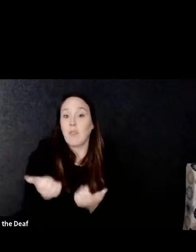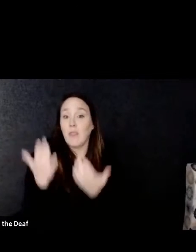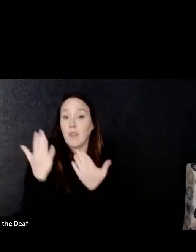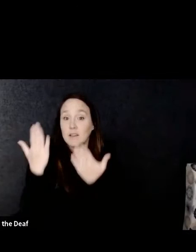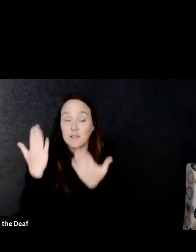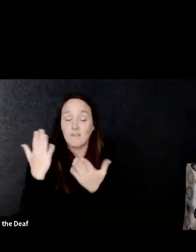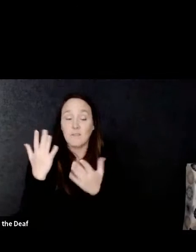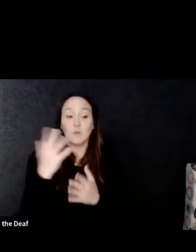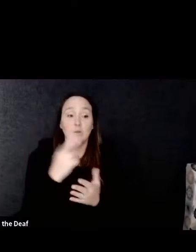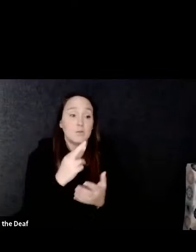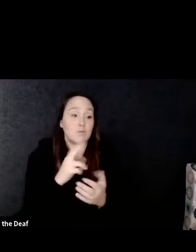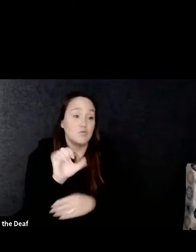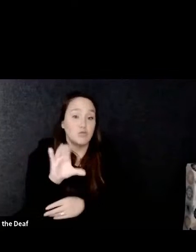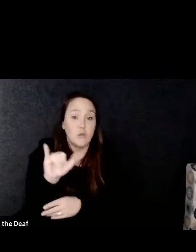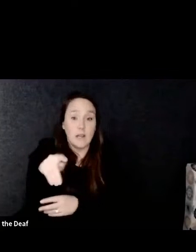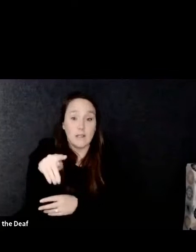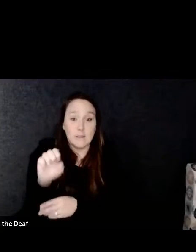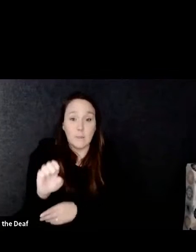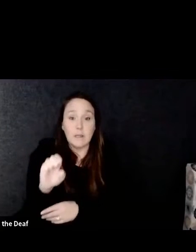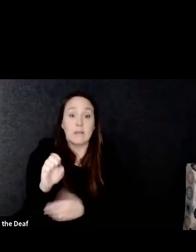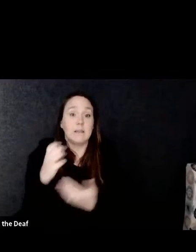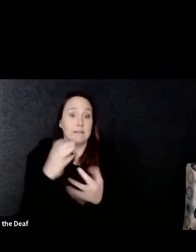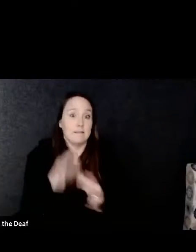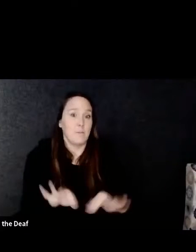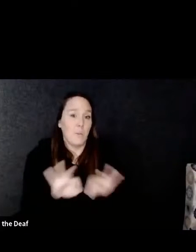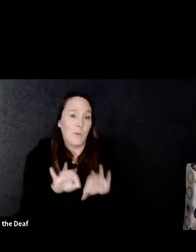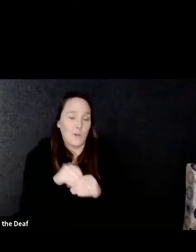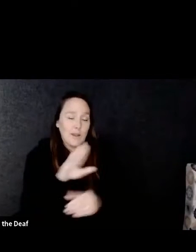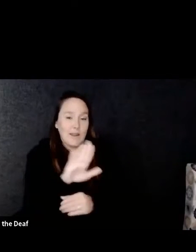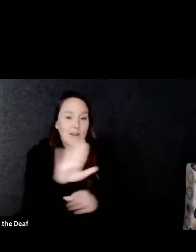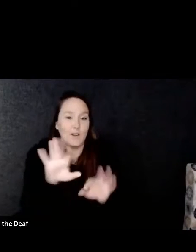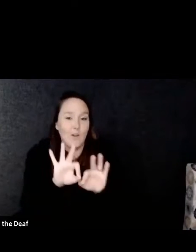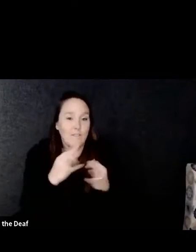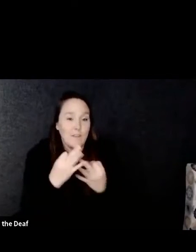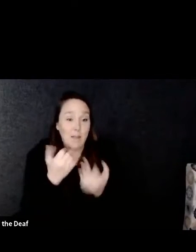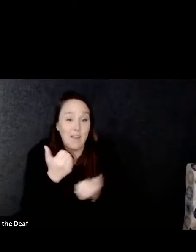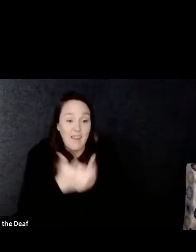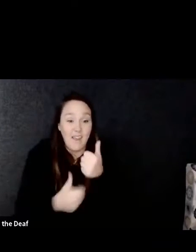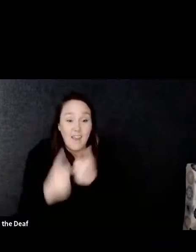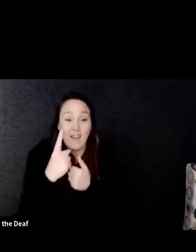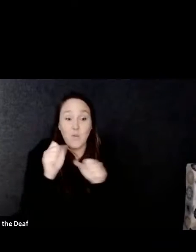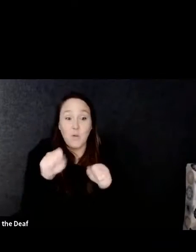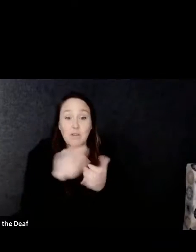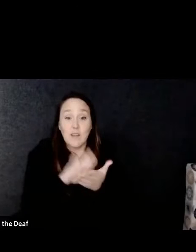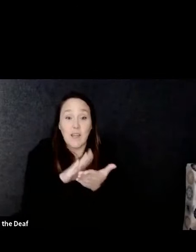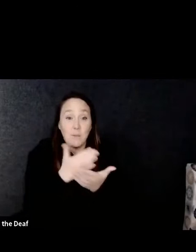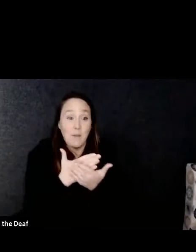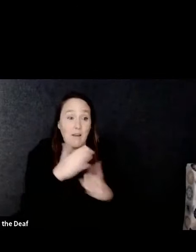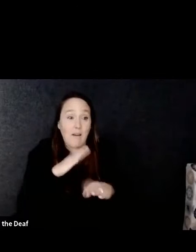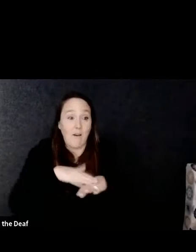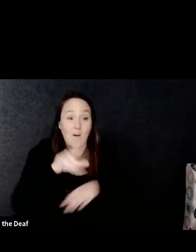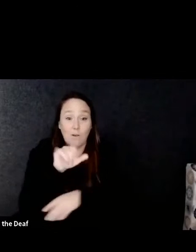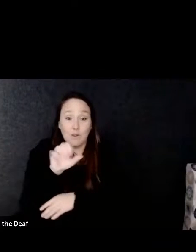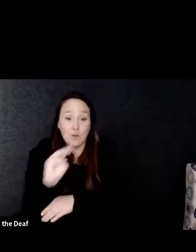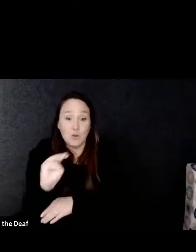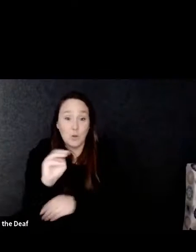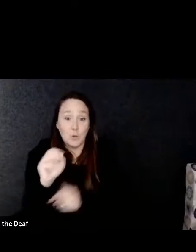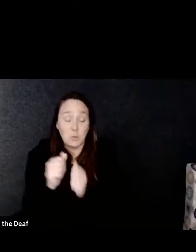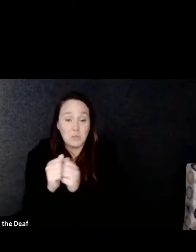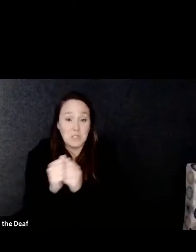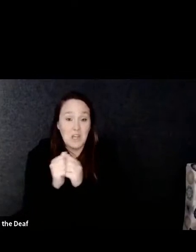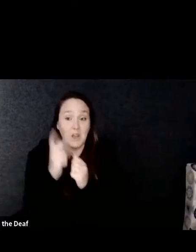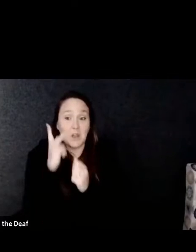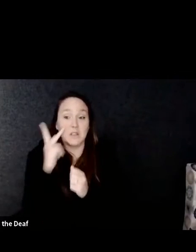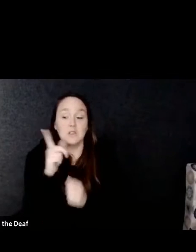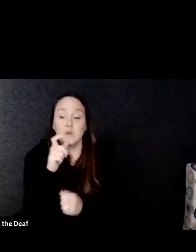your family and have everyone bake it together and hang out on Zoom while they do it and see whose finished